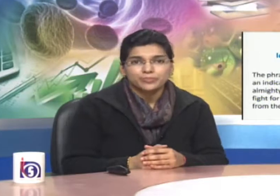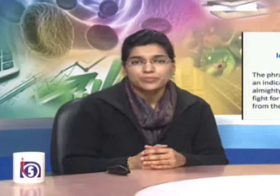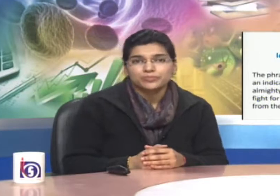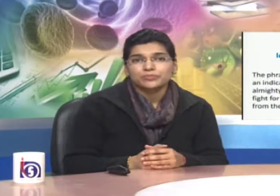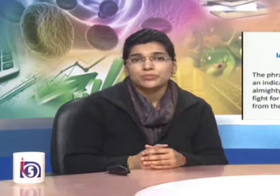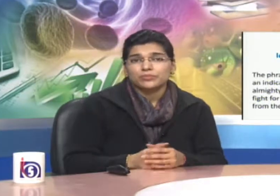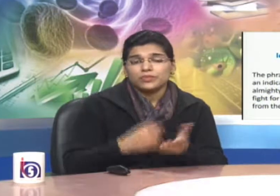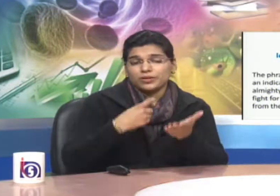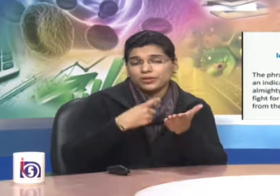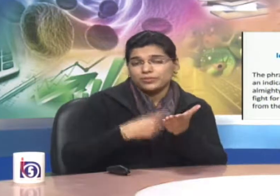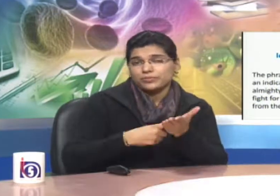awake.